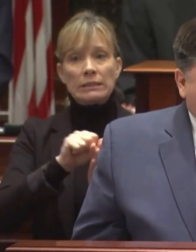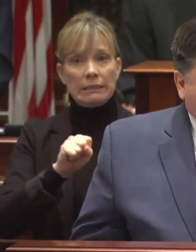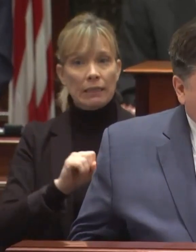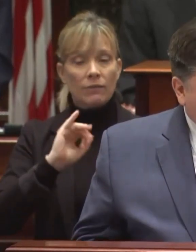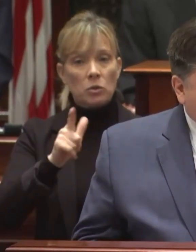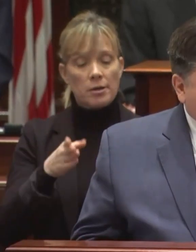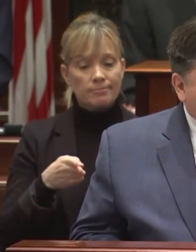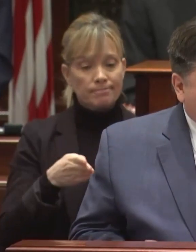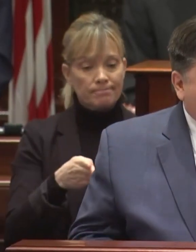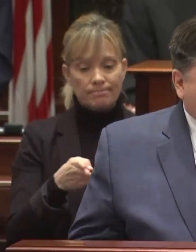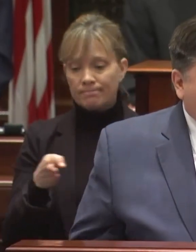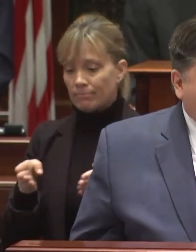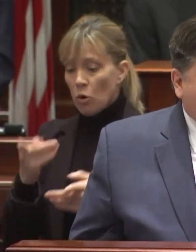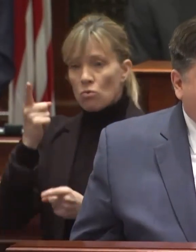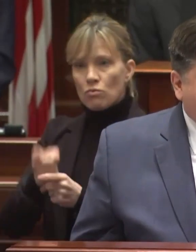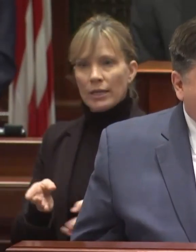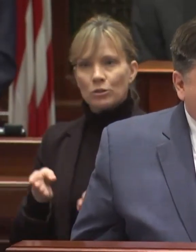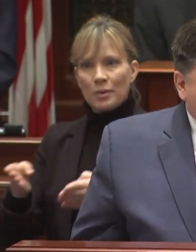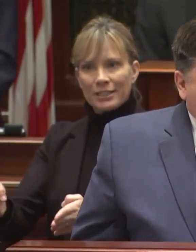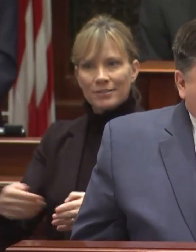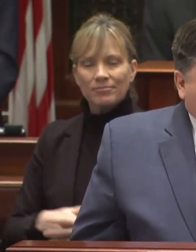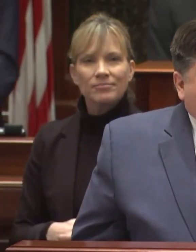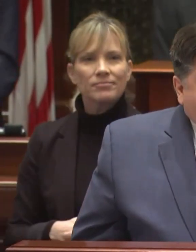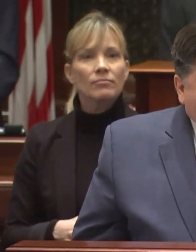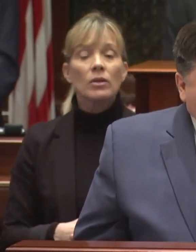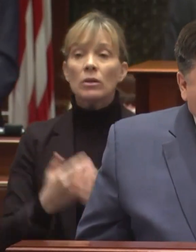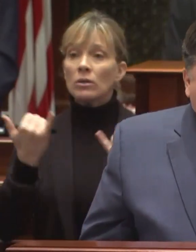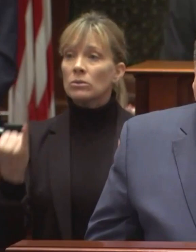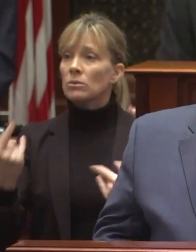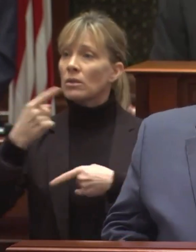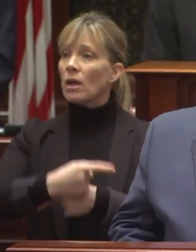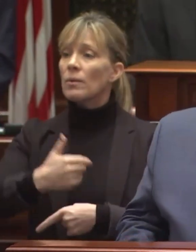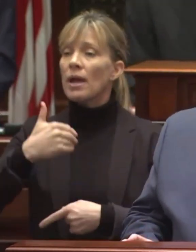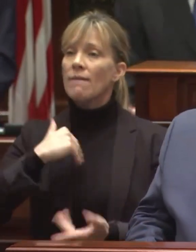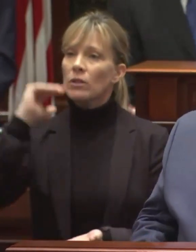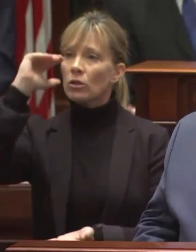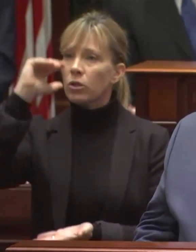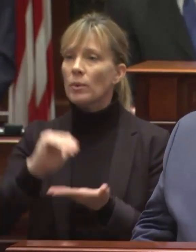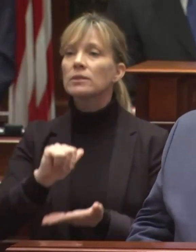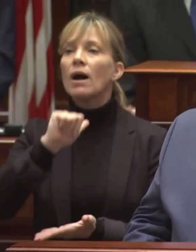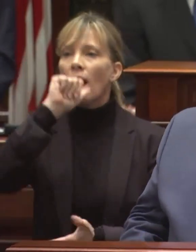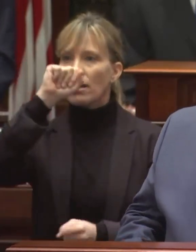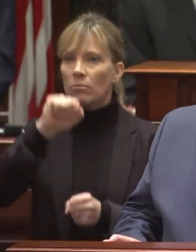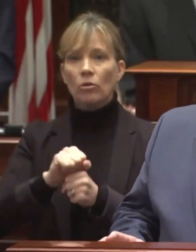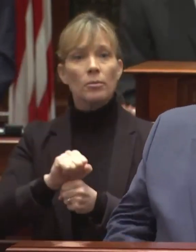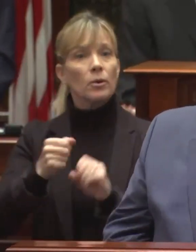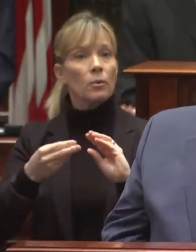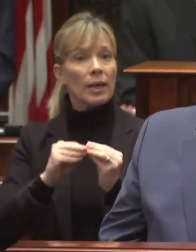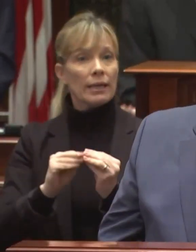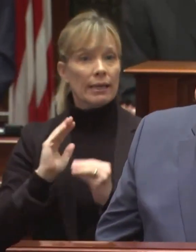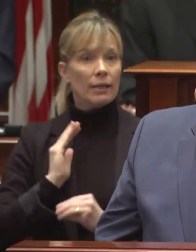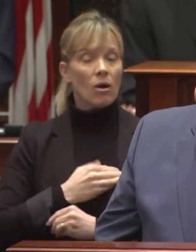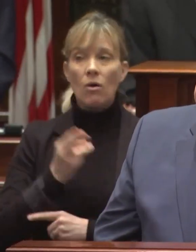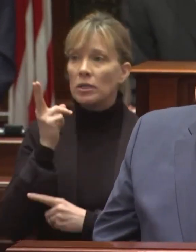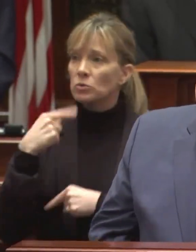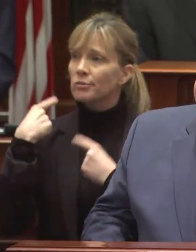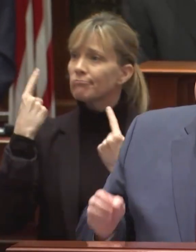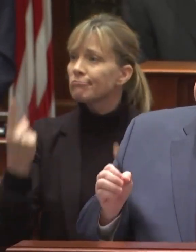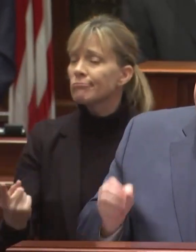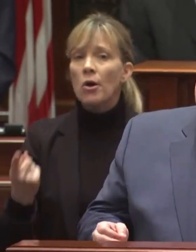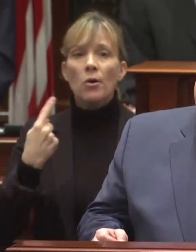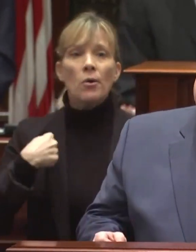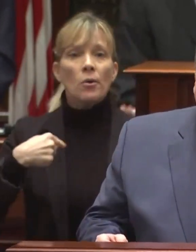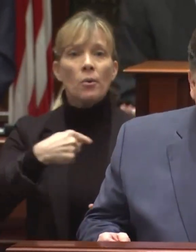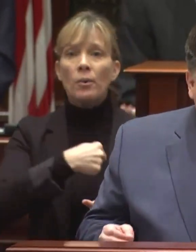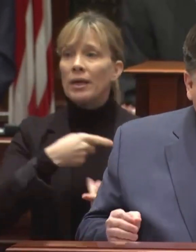state and turning it in the right direction. Today, we have the lowest unemployment rate in our history. We